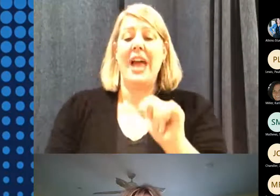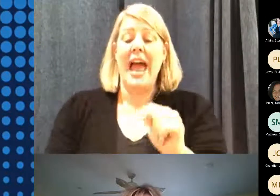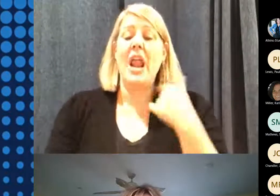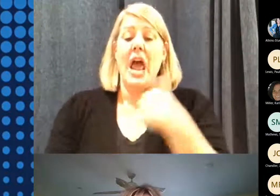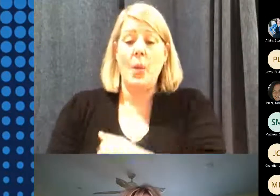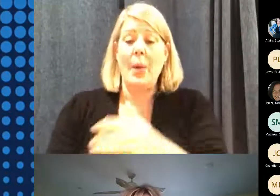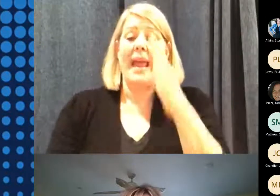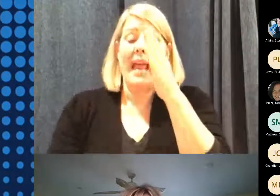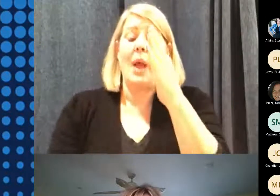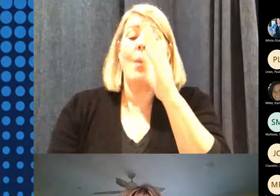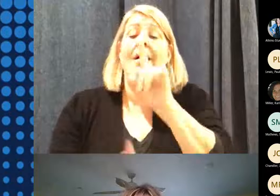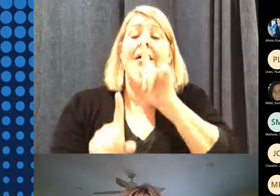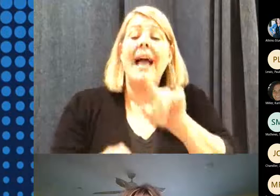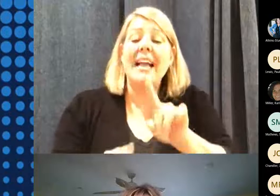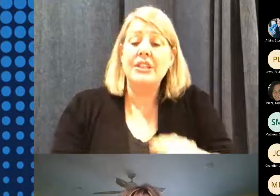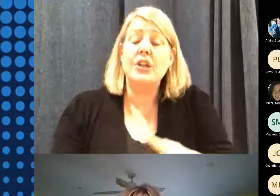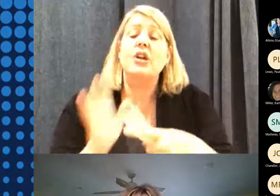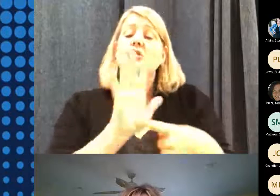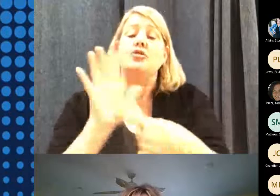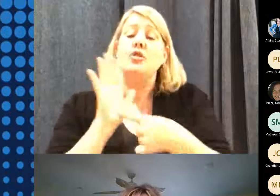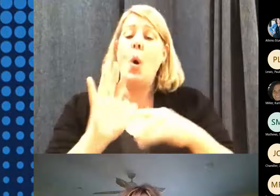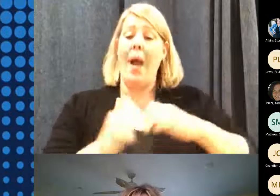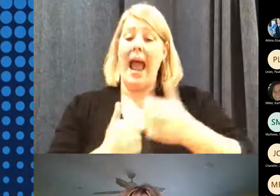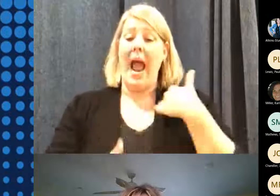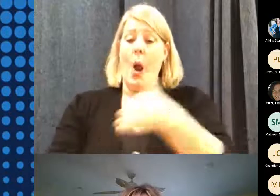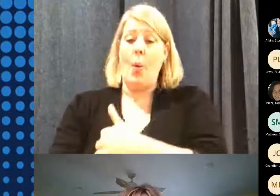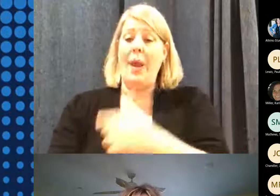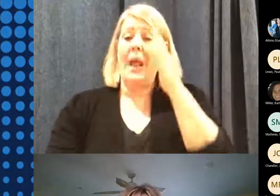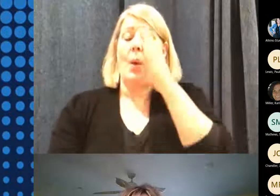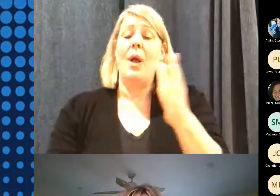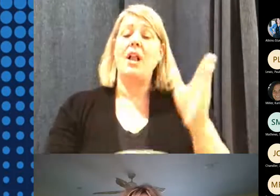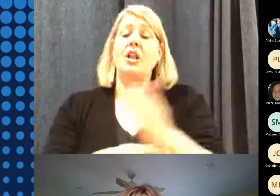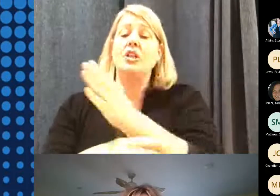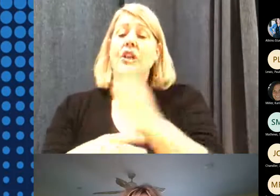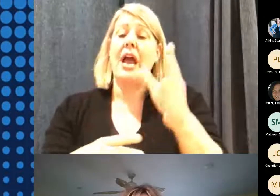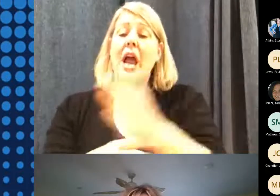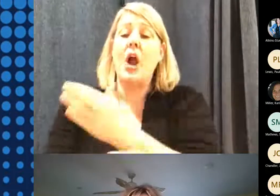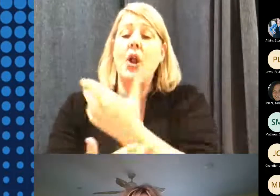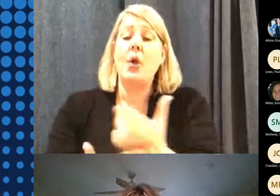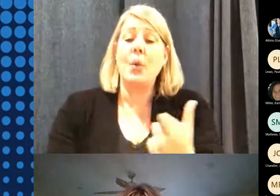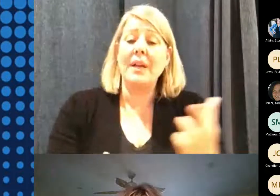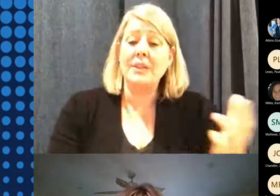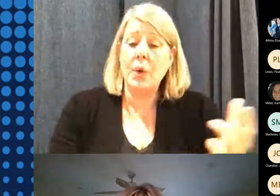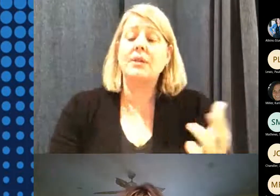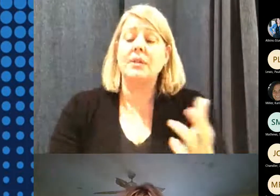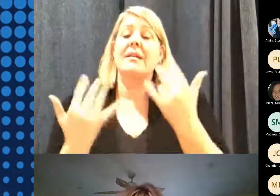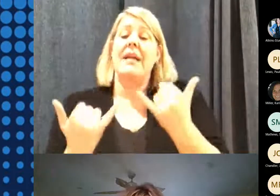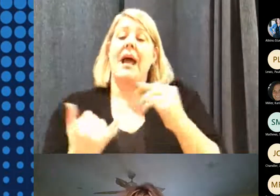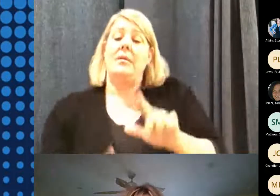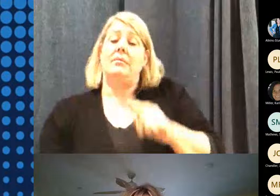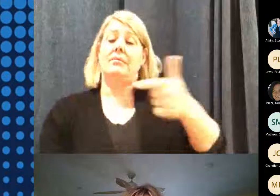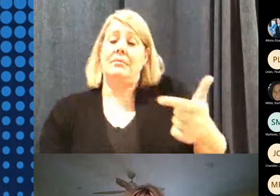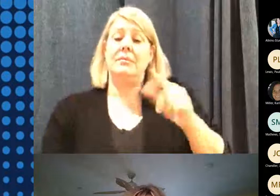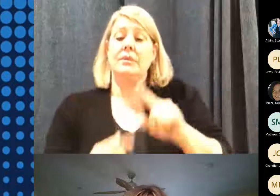we're sharing this resource and scaling it up. So I'm going to turn it over to